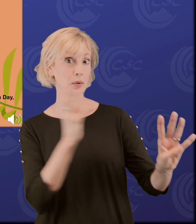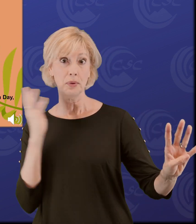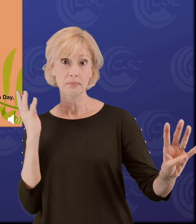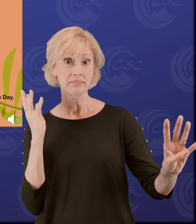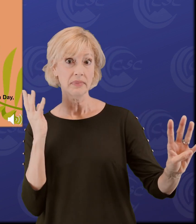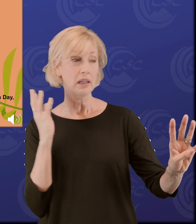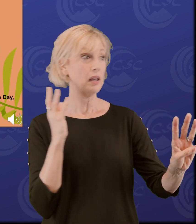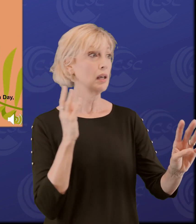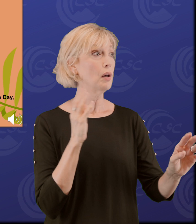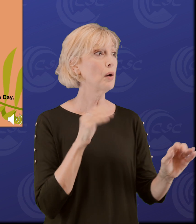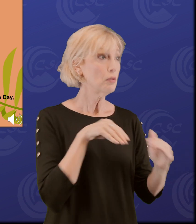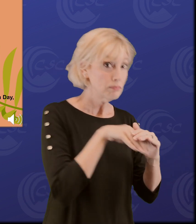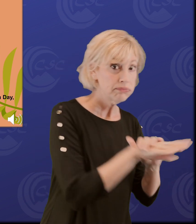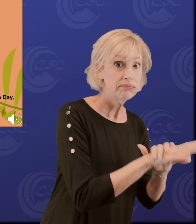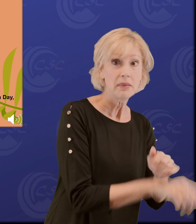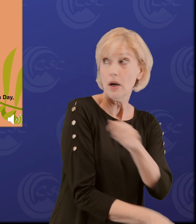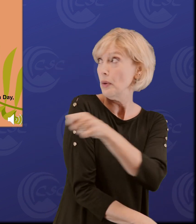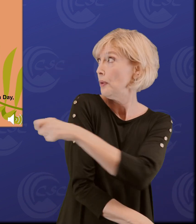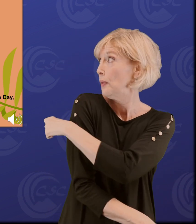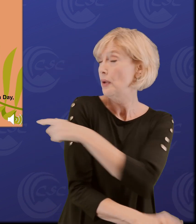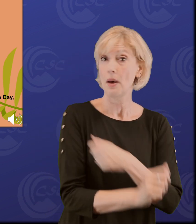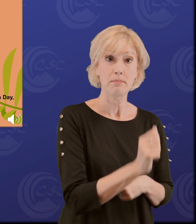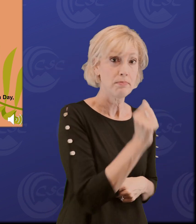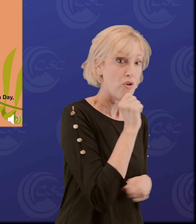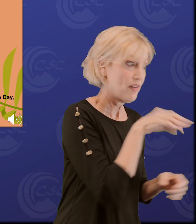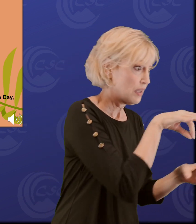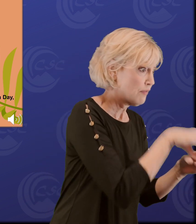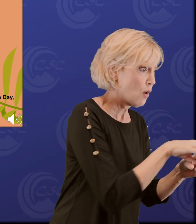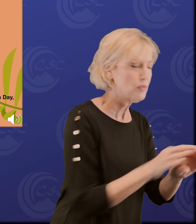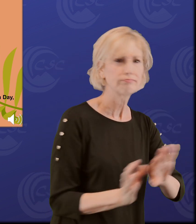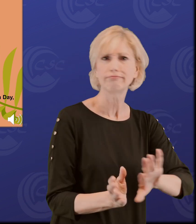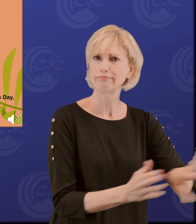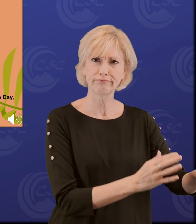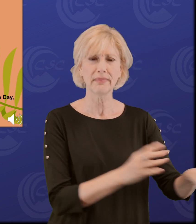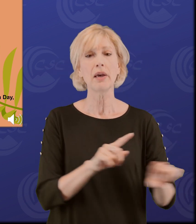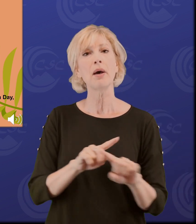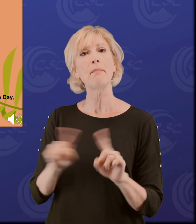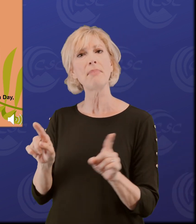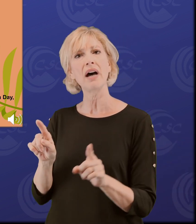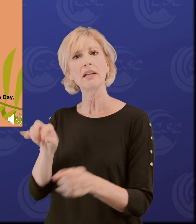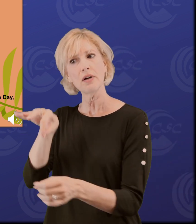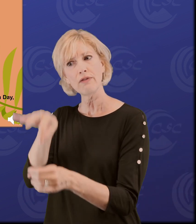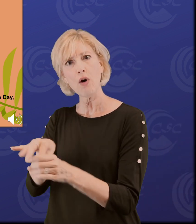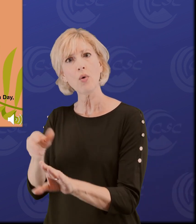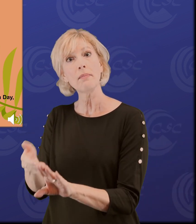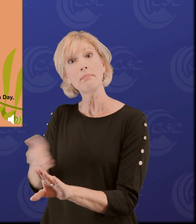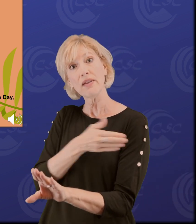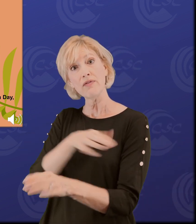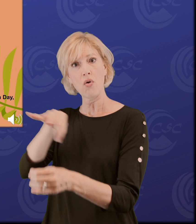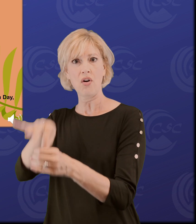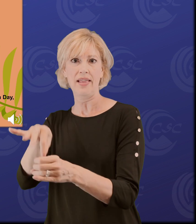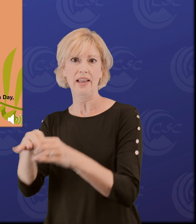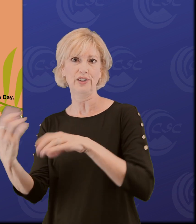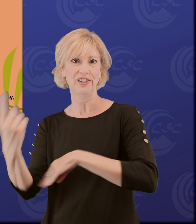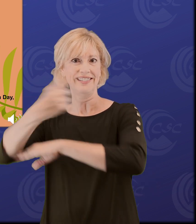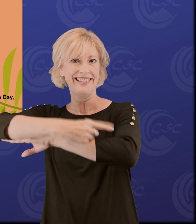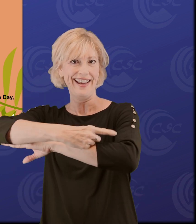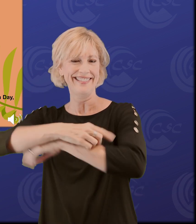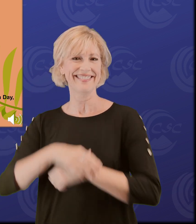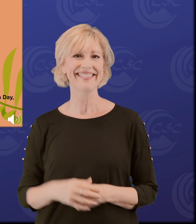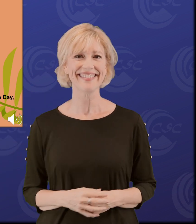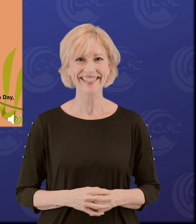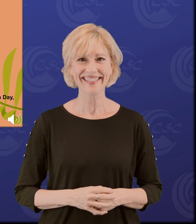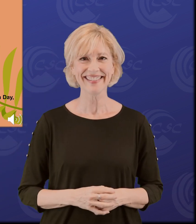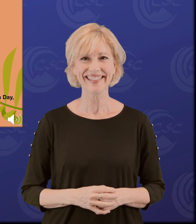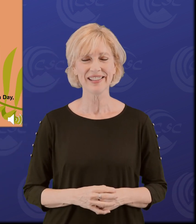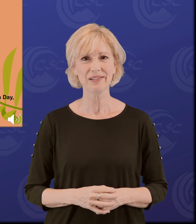Many Hawaii voters have skipped the polling place in recent years and instead have chosen to cast a ballot before Election Day. Turnout for